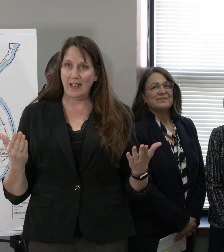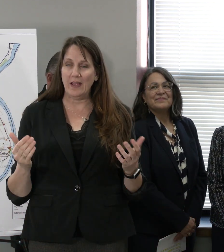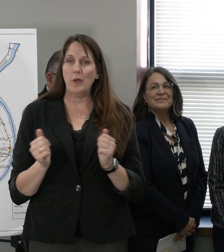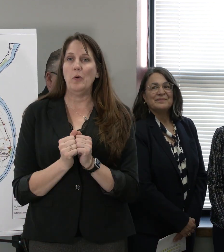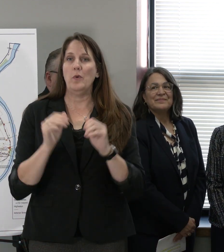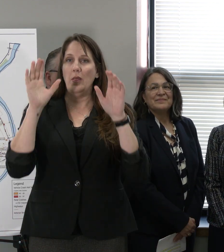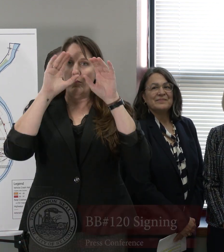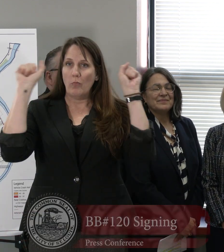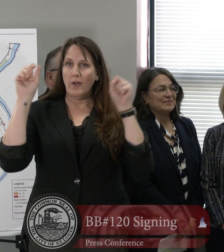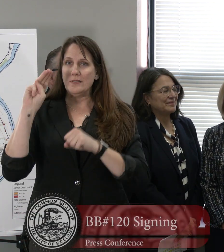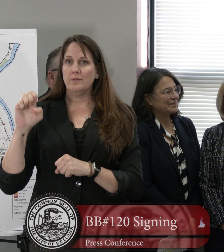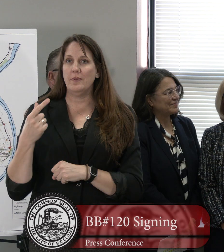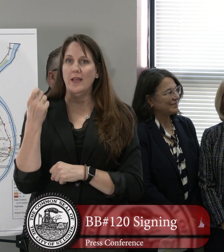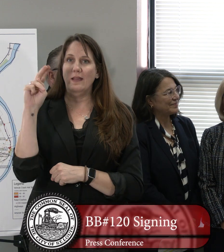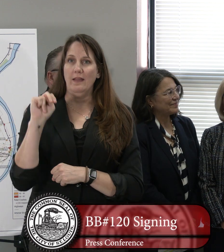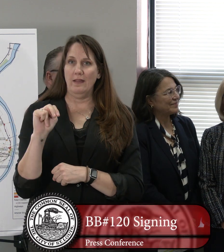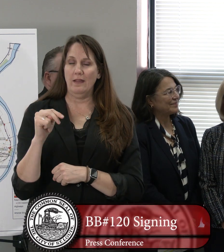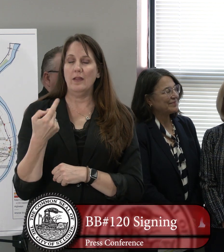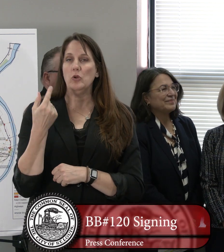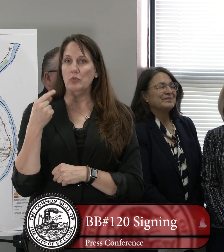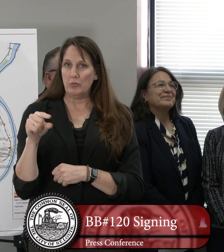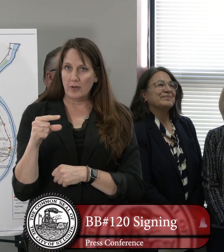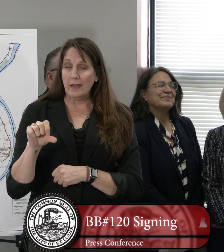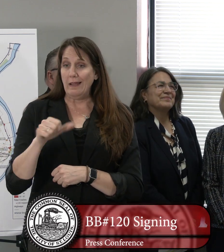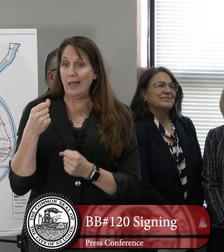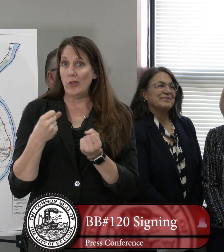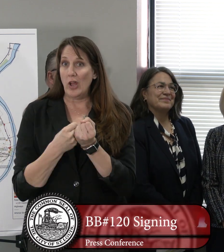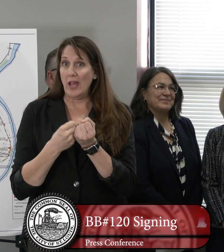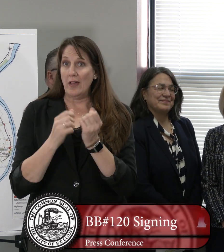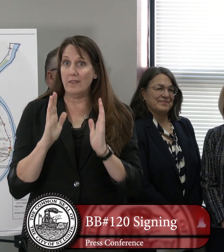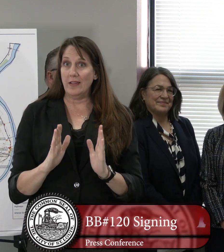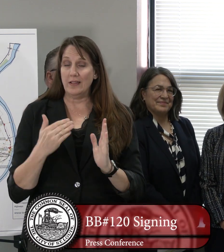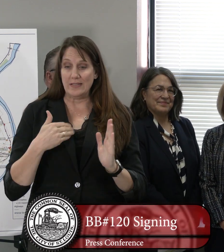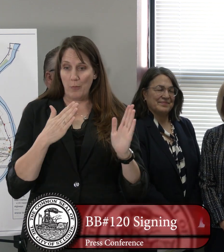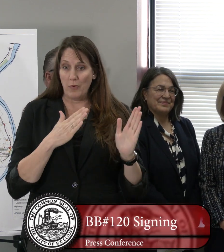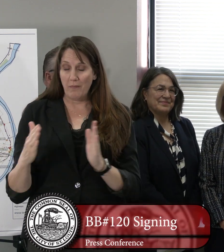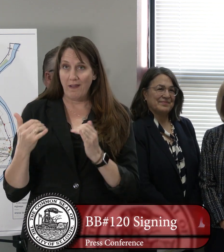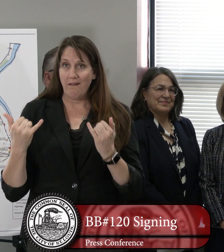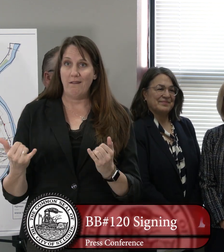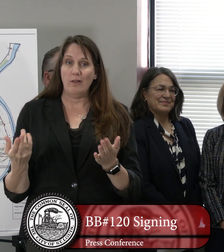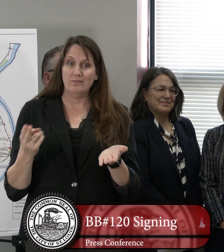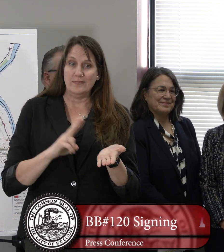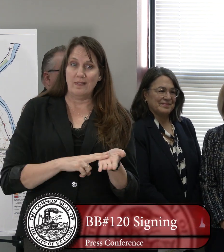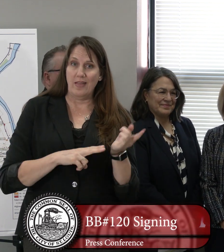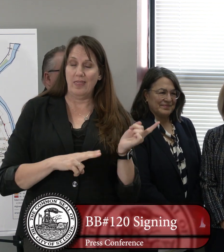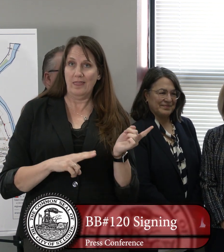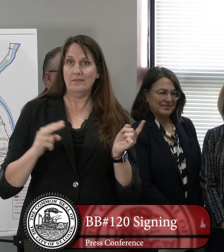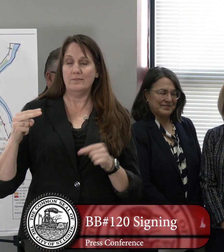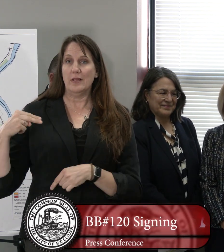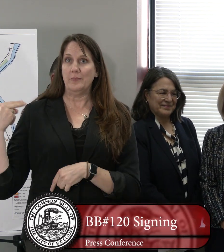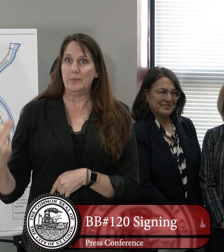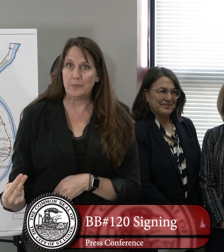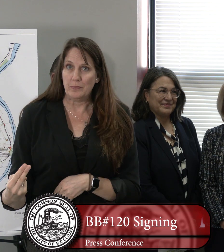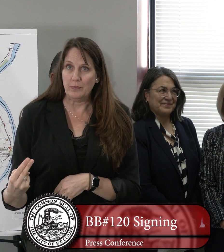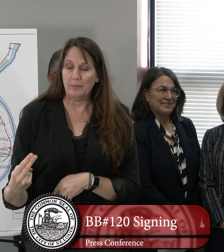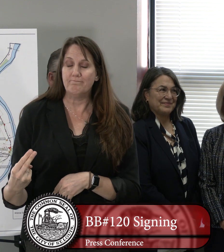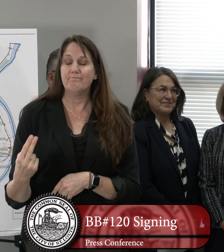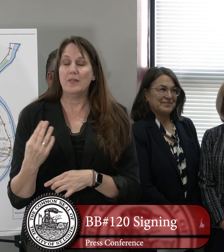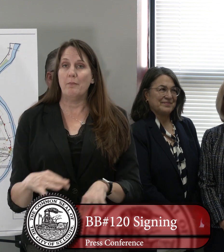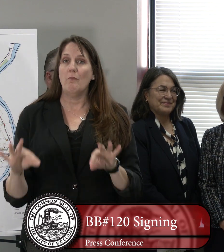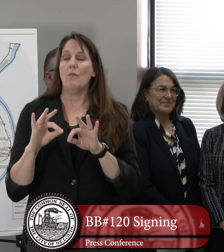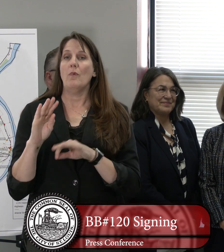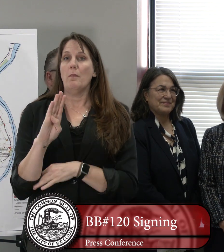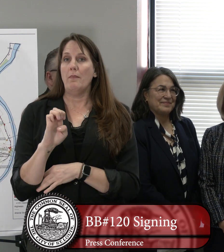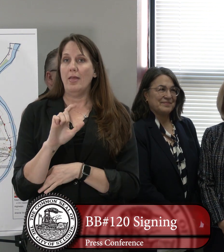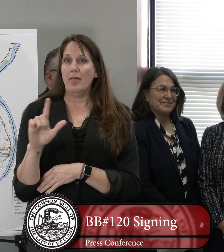Megan Green and other advocates as I prepare to sign this historic bill. Before we get started, I want to take a moment to